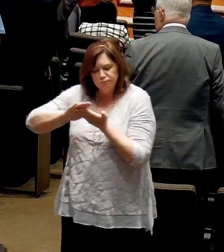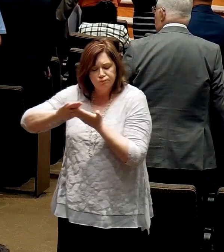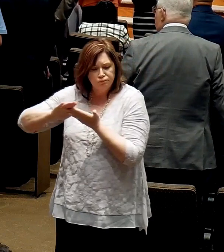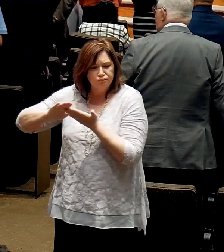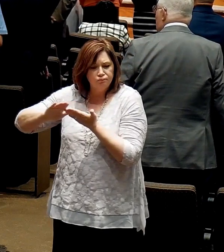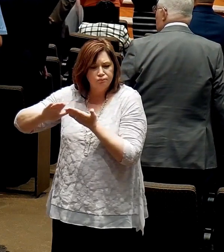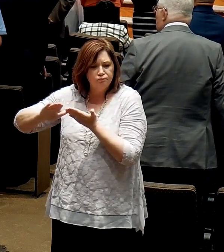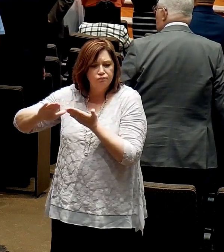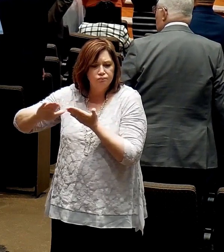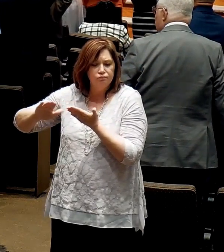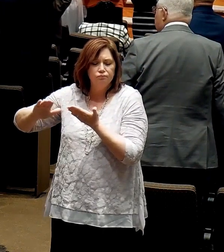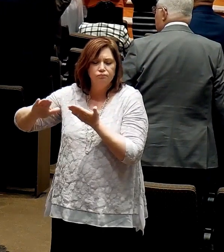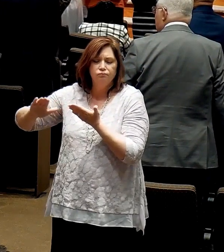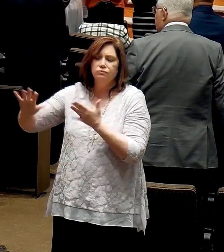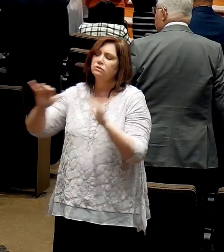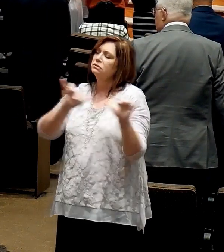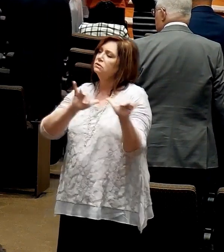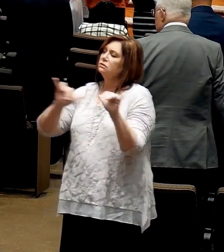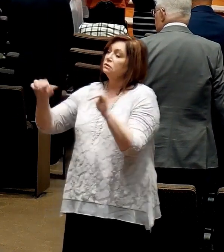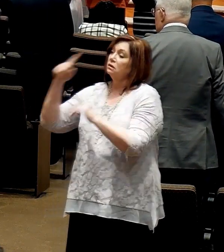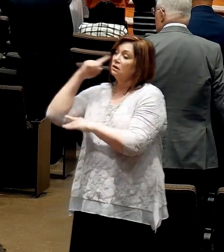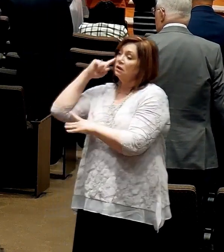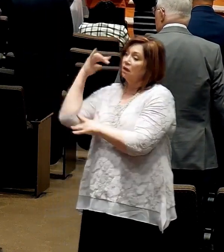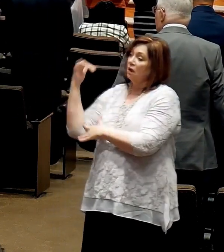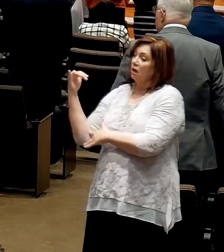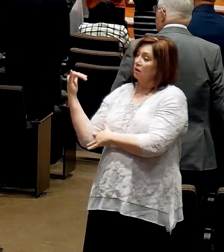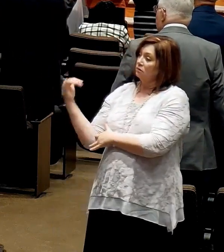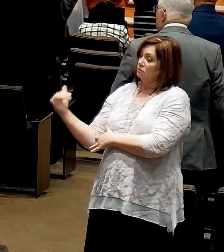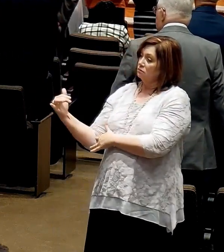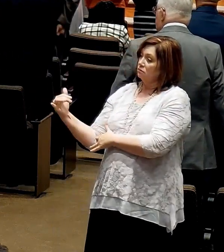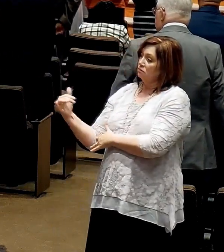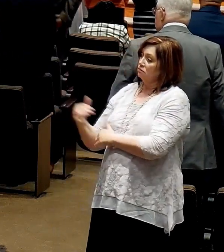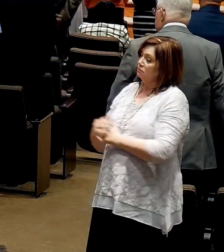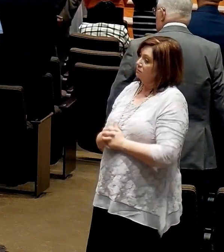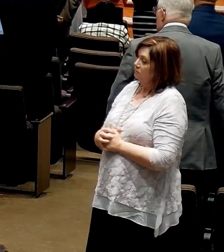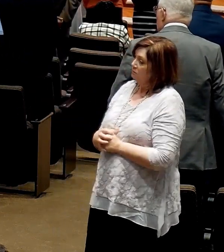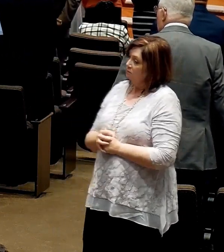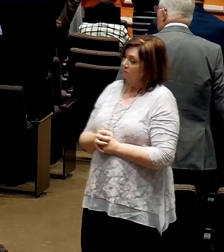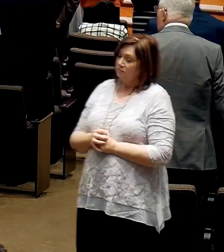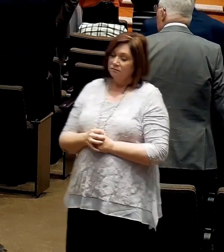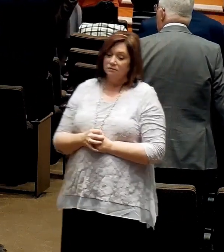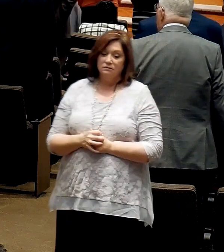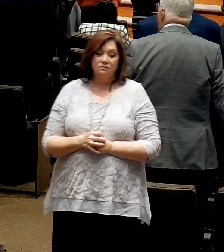purified, I shall come forth as